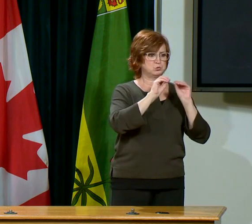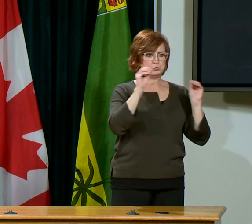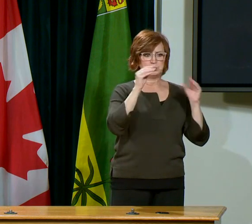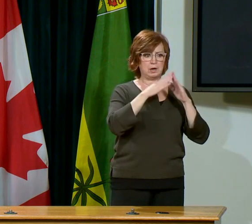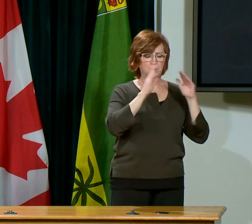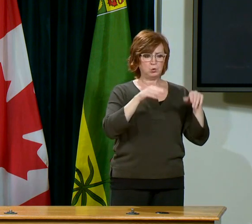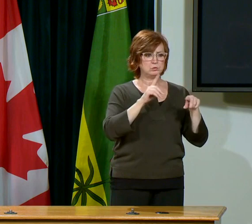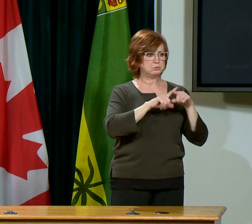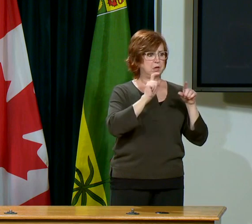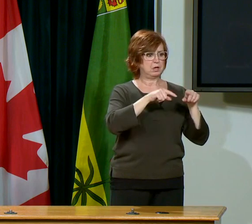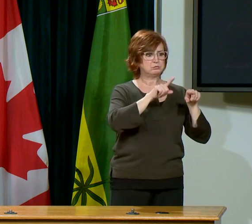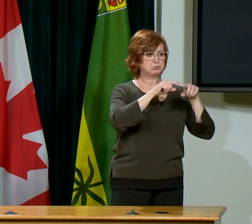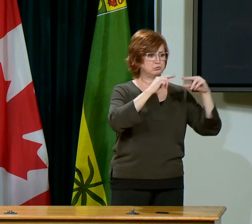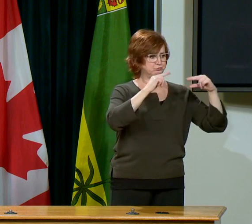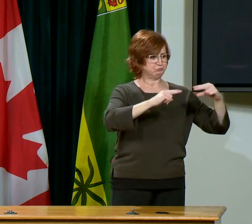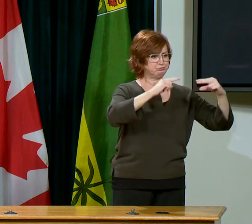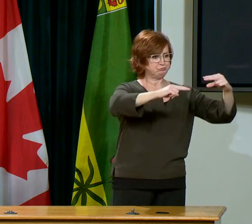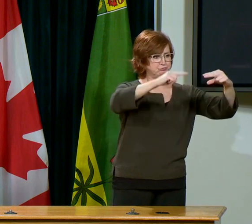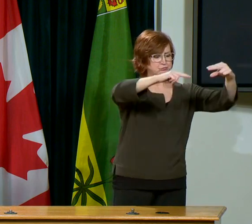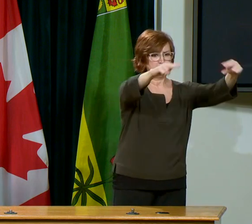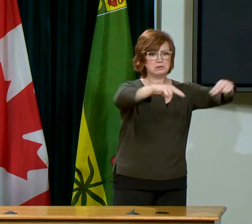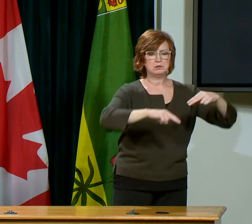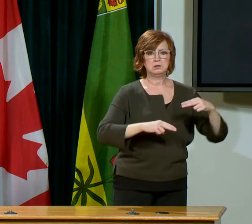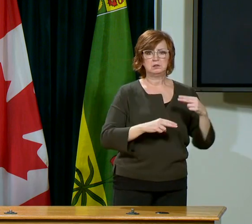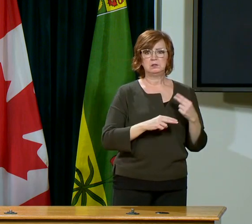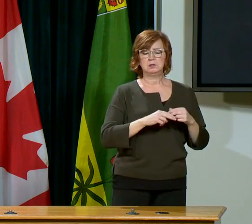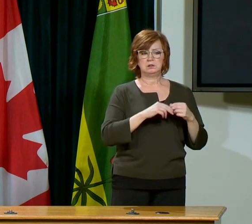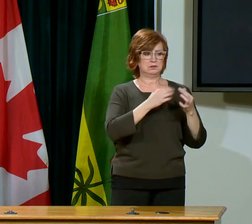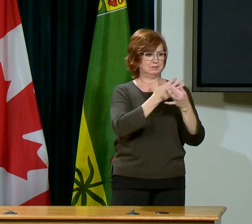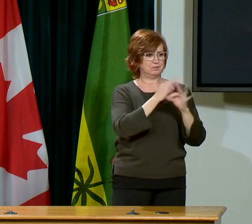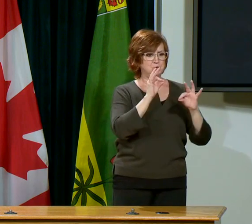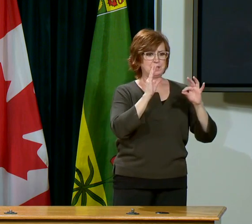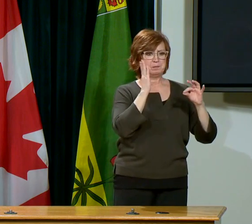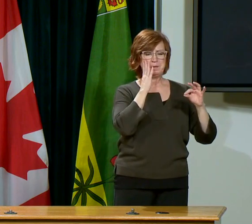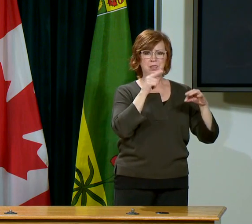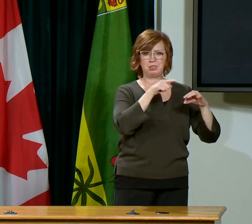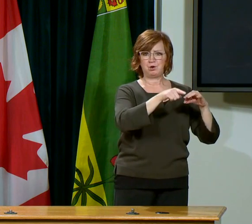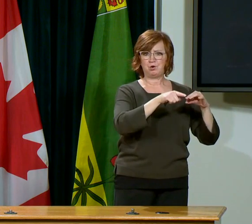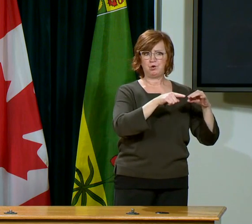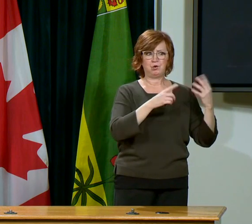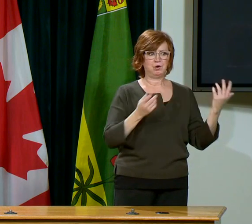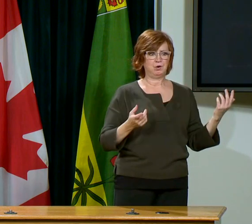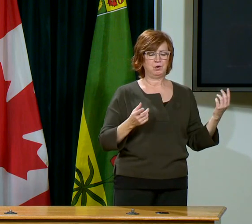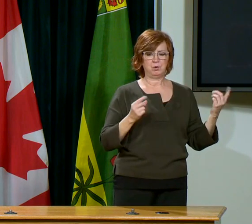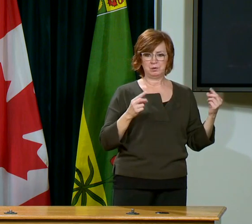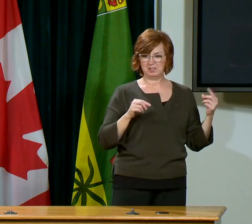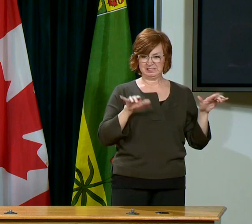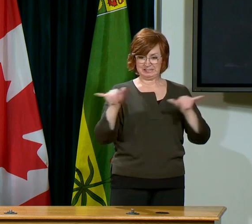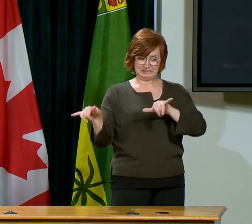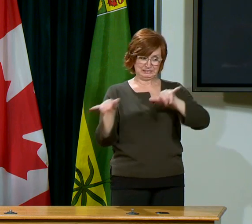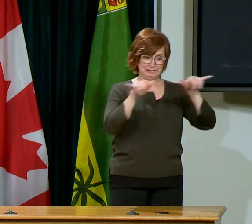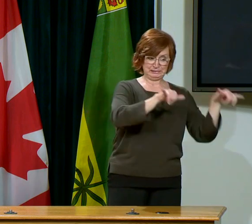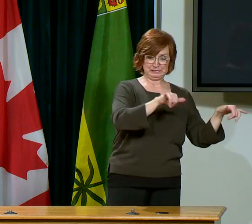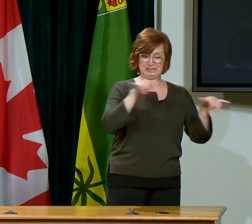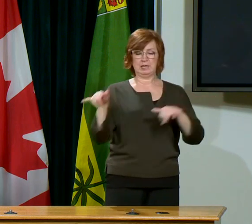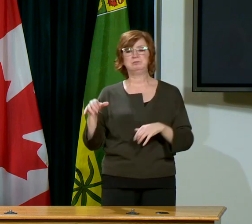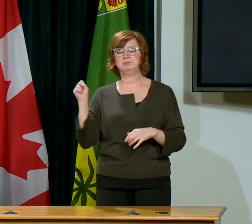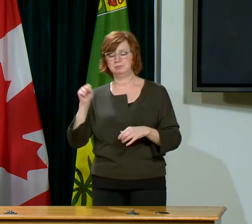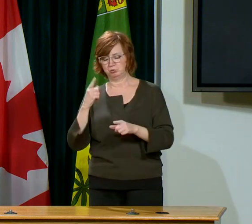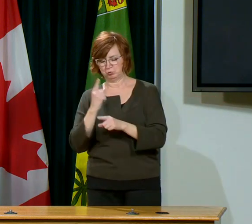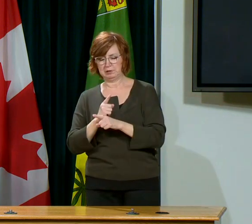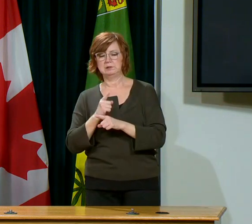or in our cases, healthcare workers that are working in our facility, would apply both to affiliates, personal care homes, and